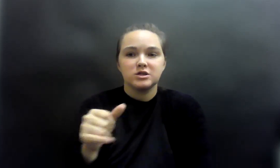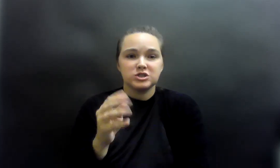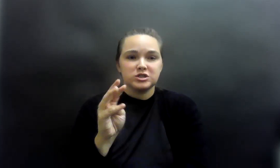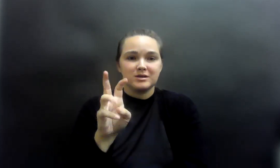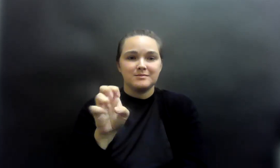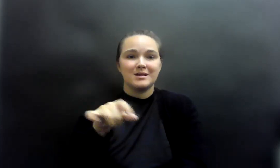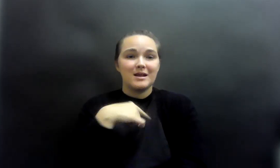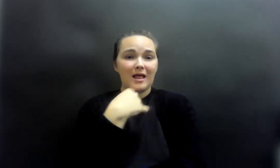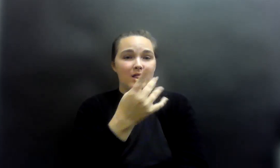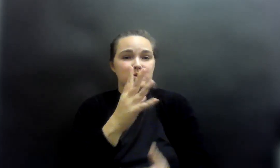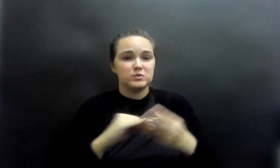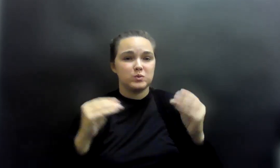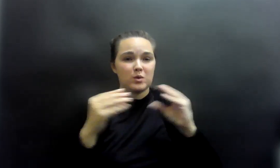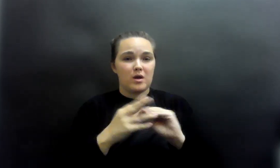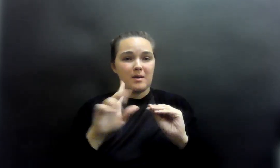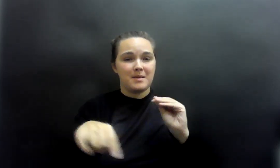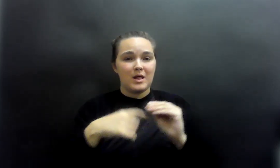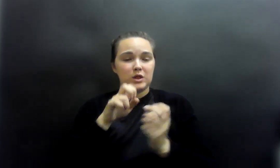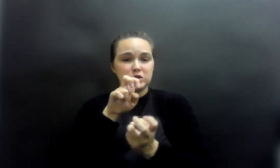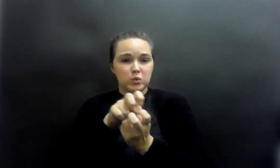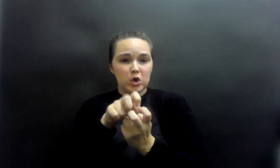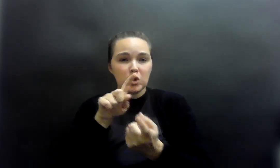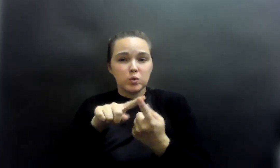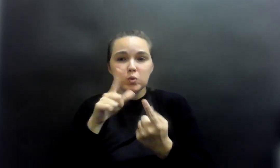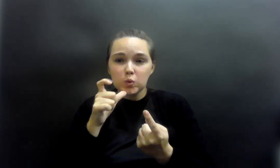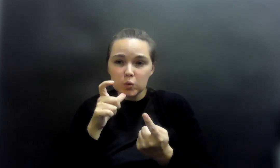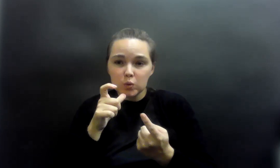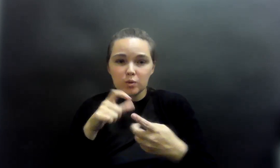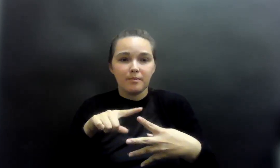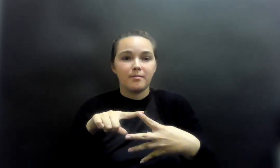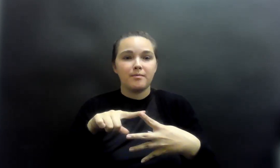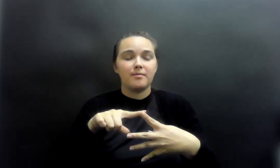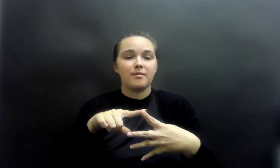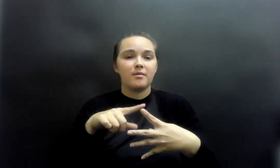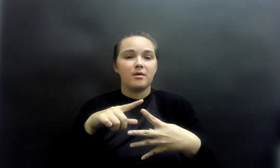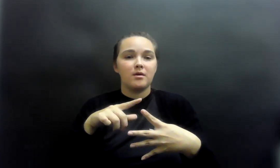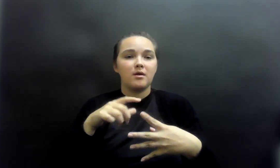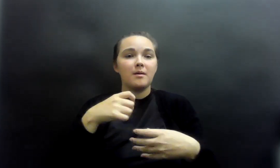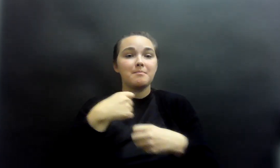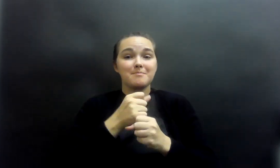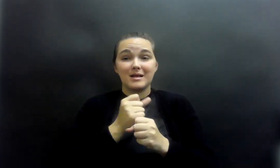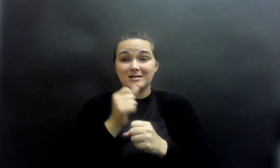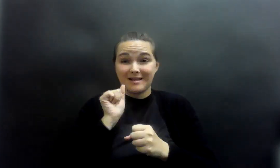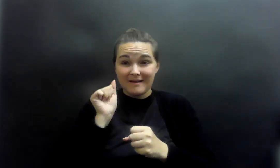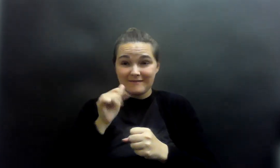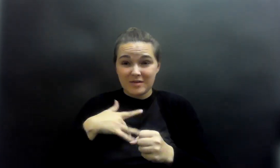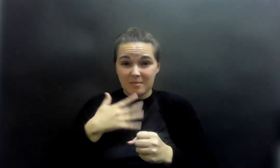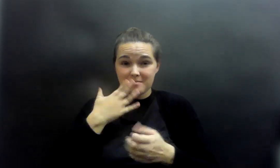James tells the story about the squirrel to A. Make his aunt feel bad. B. Make the kids eat their